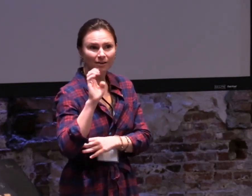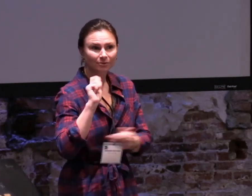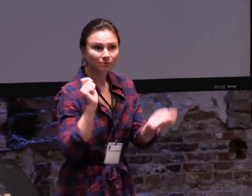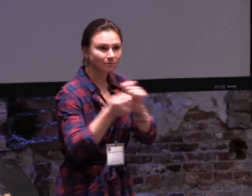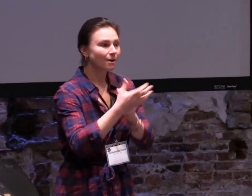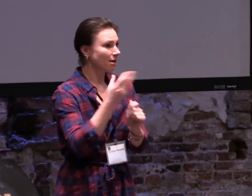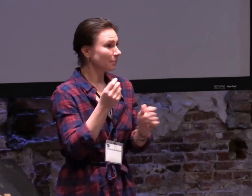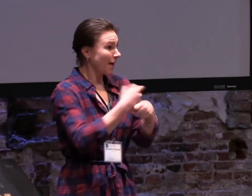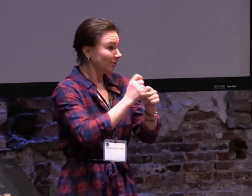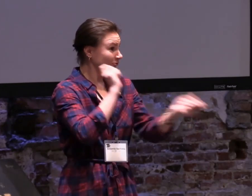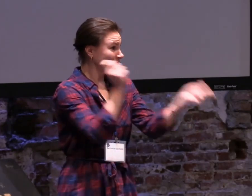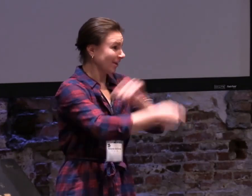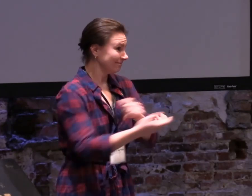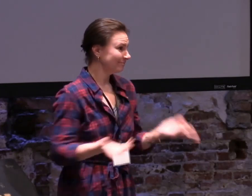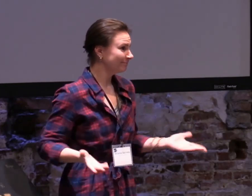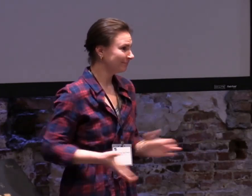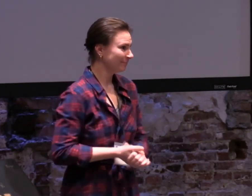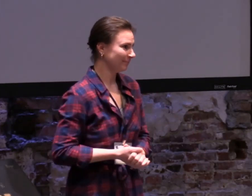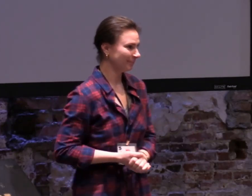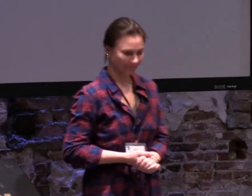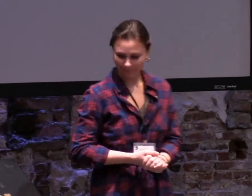accept change, to emerge.